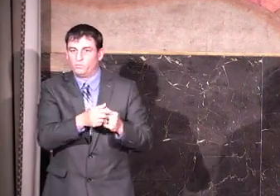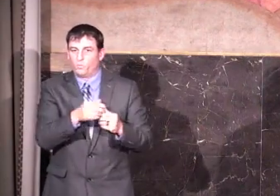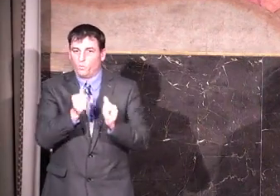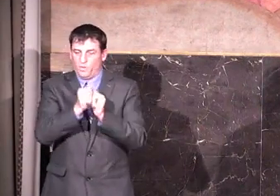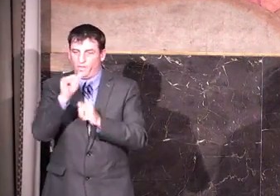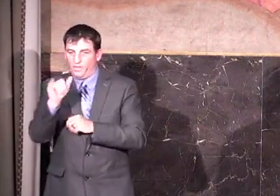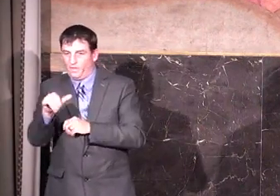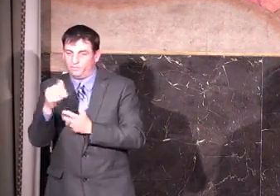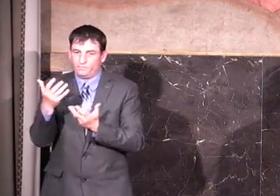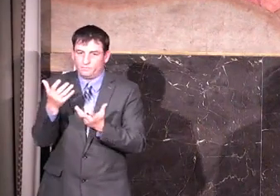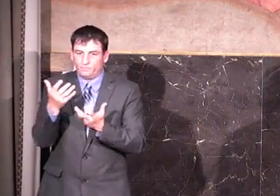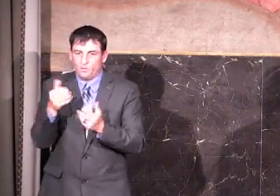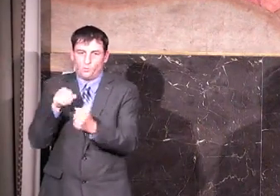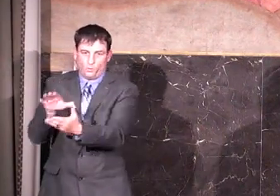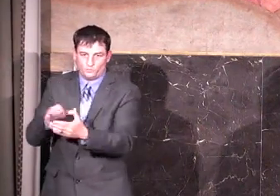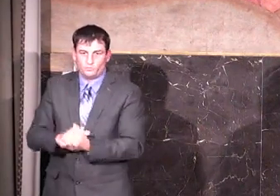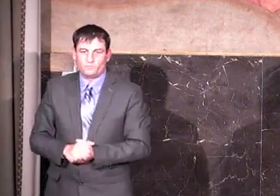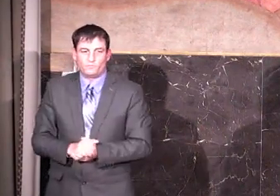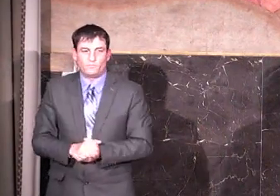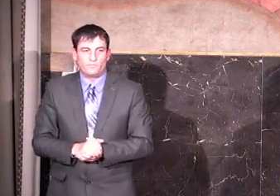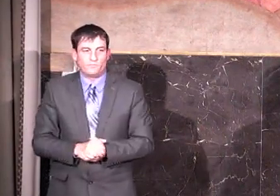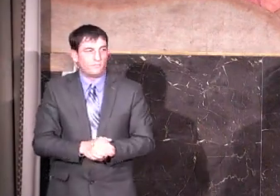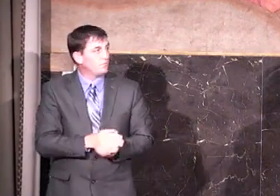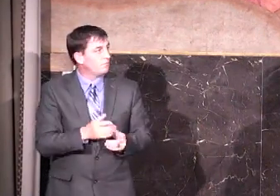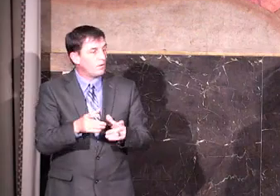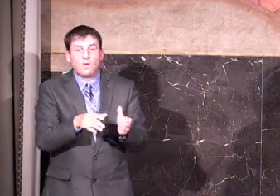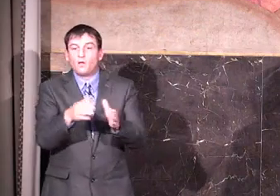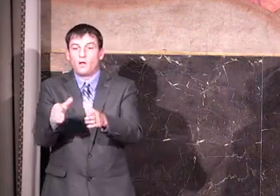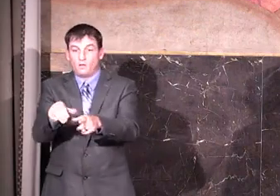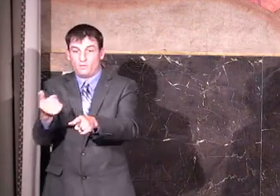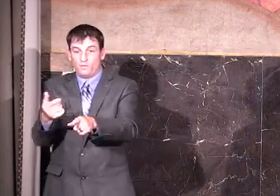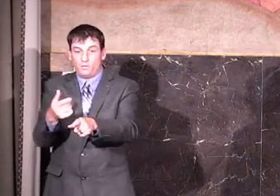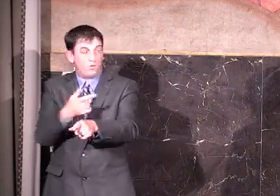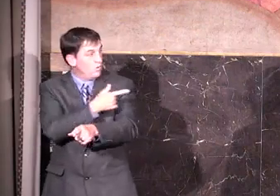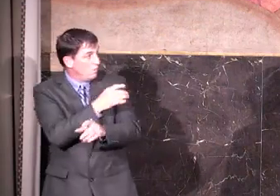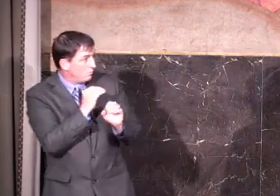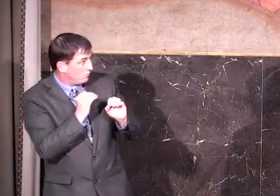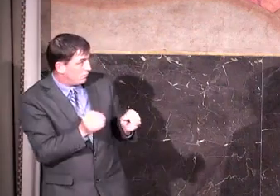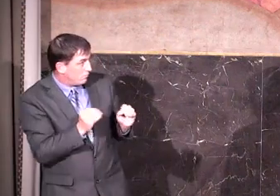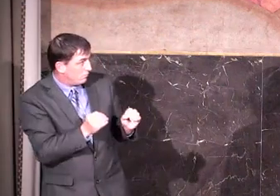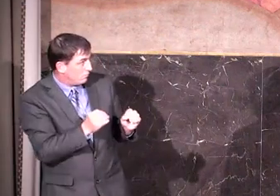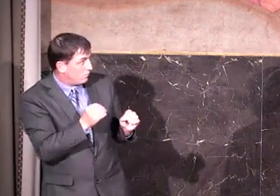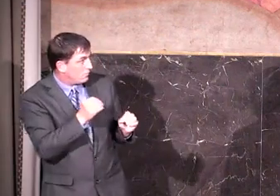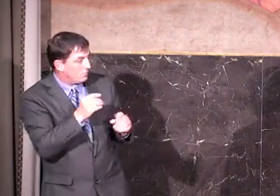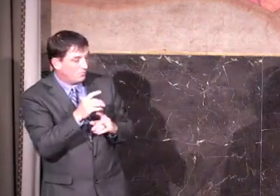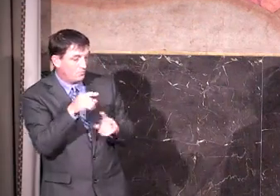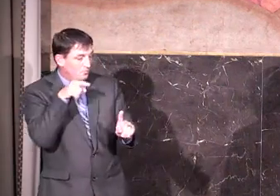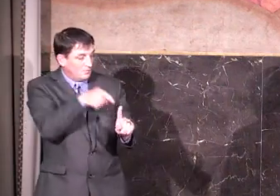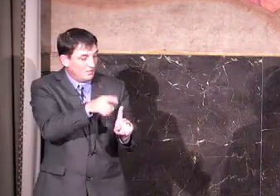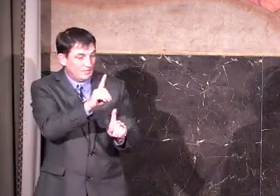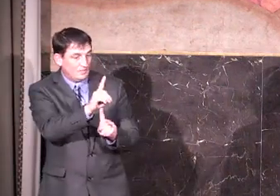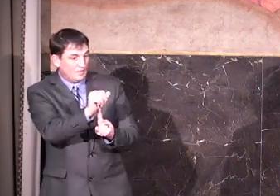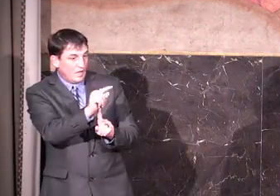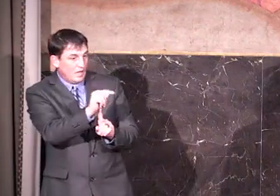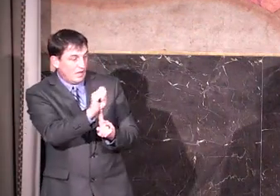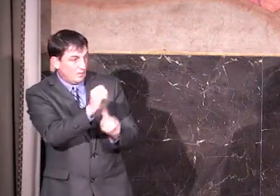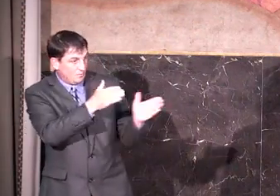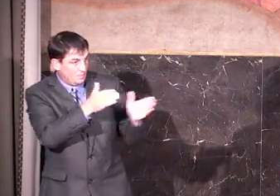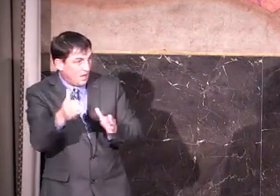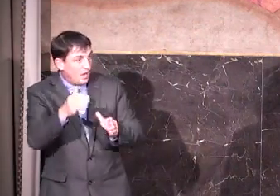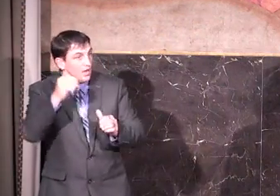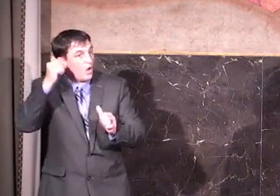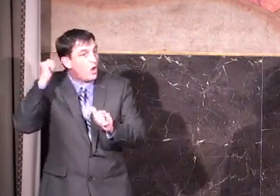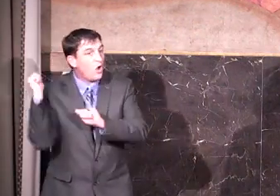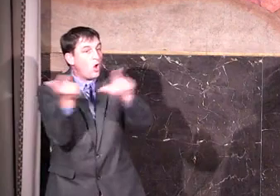regulatory approach. You don't have a date by which you're aiming to have every nursing home resident in Louisiana tested? Not as of